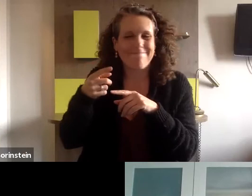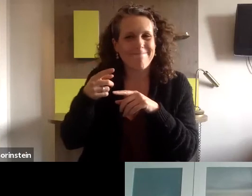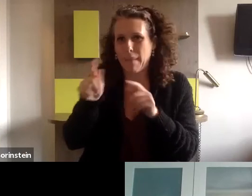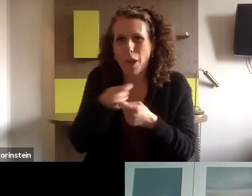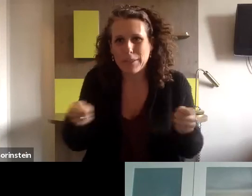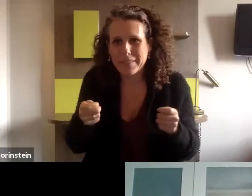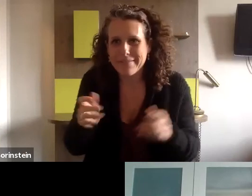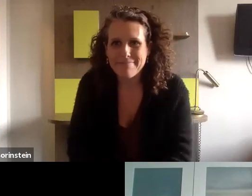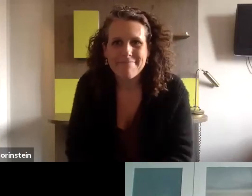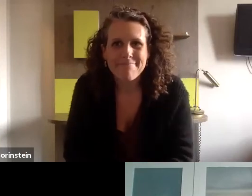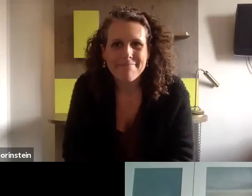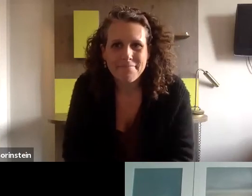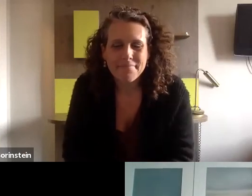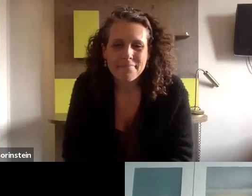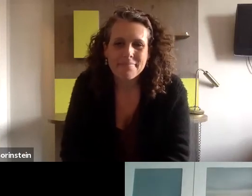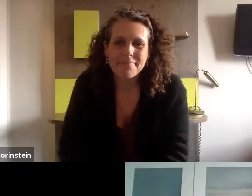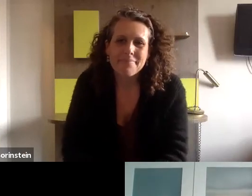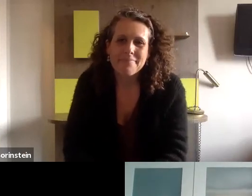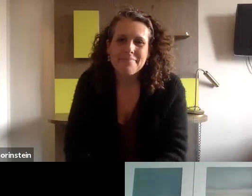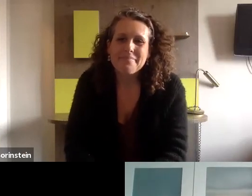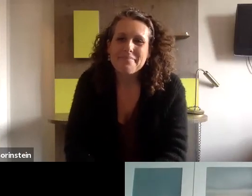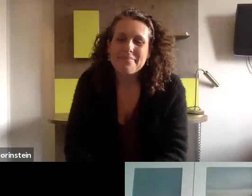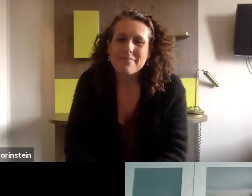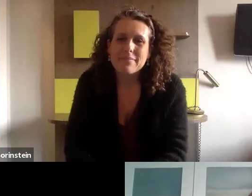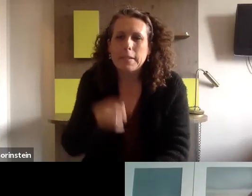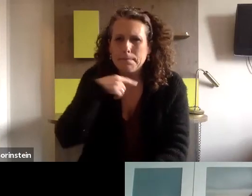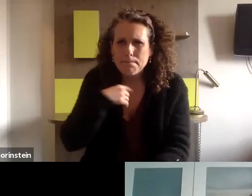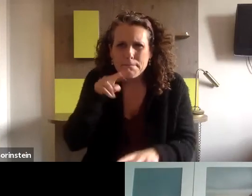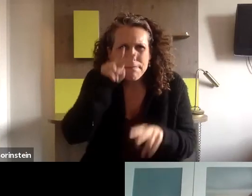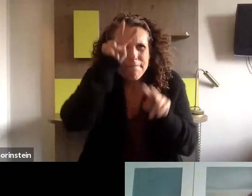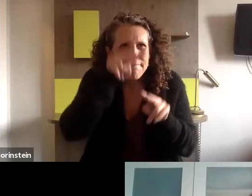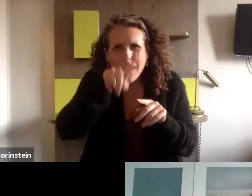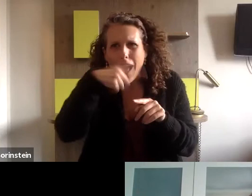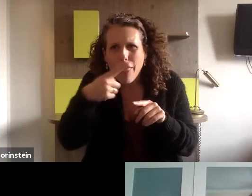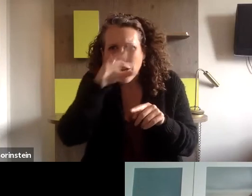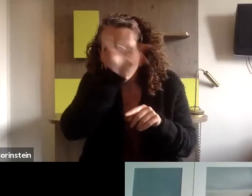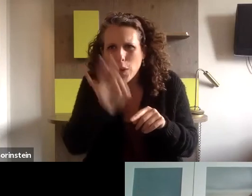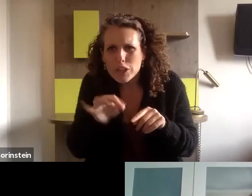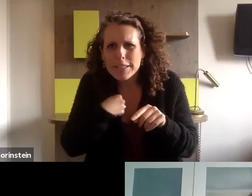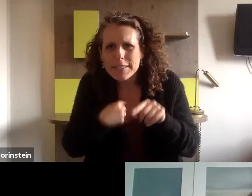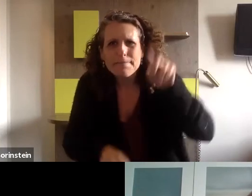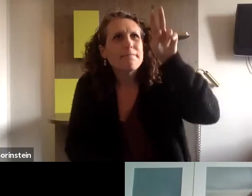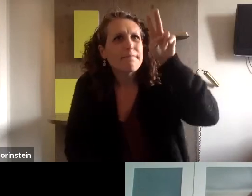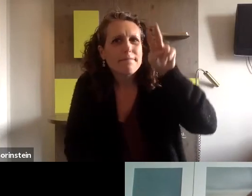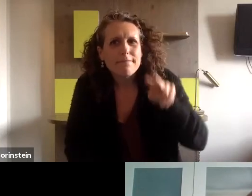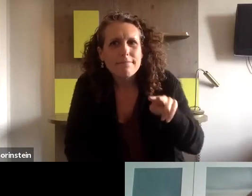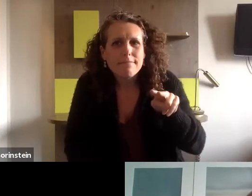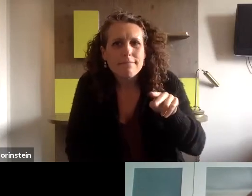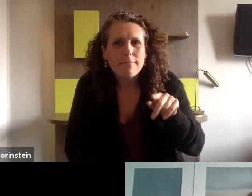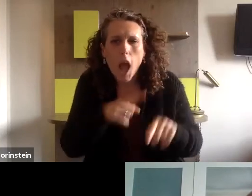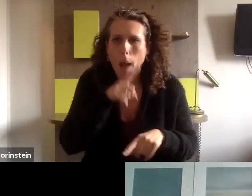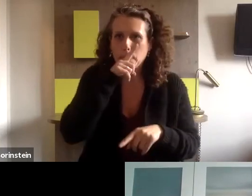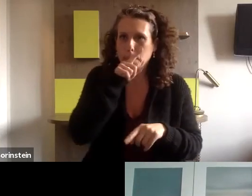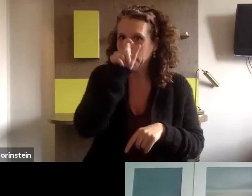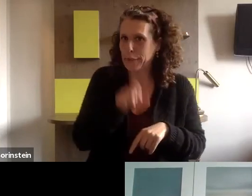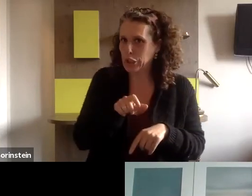Okay. Let me find another one. Okay, an anonymous question